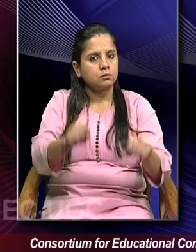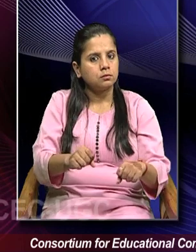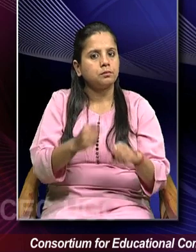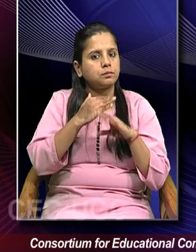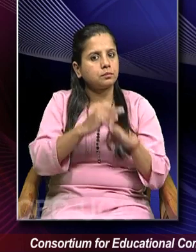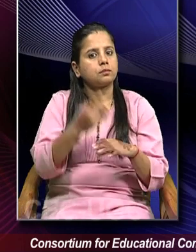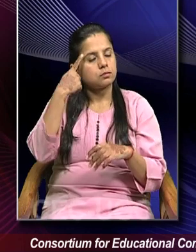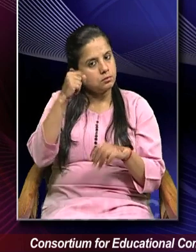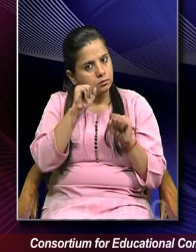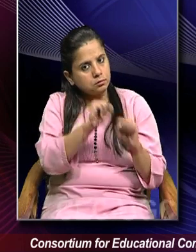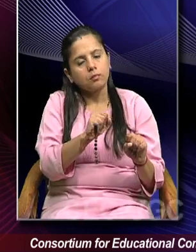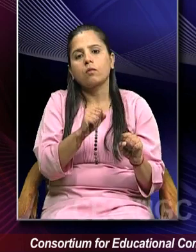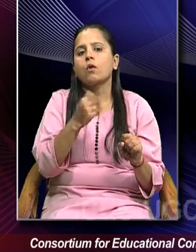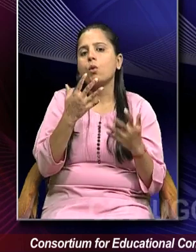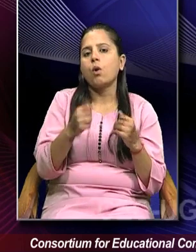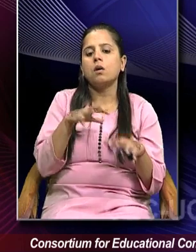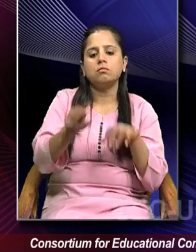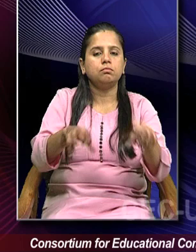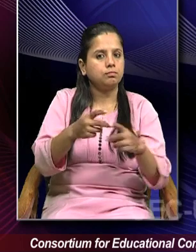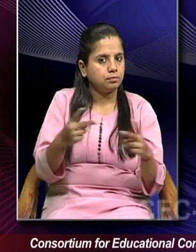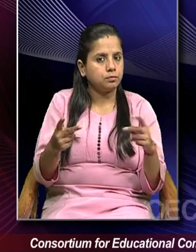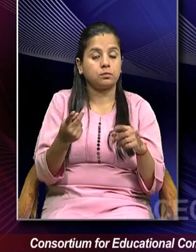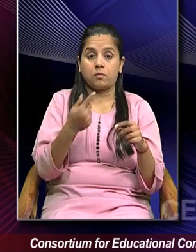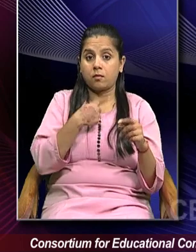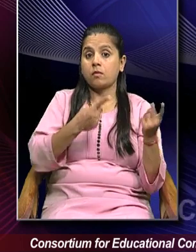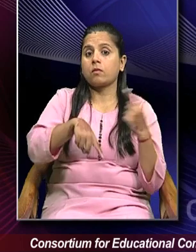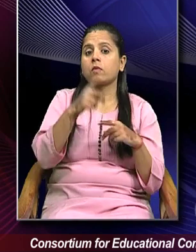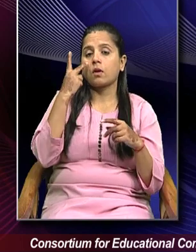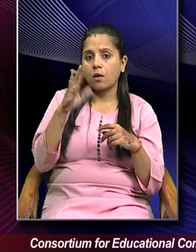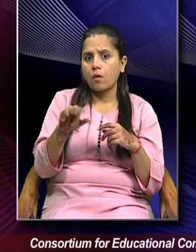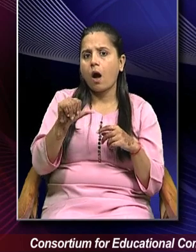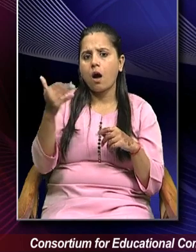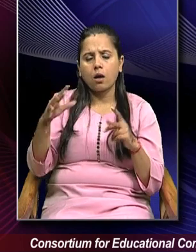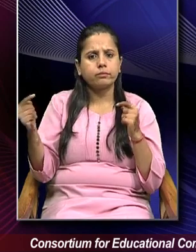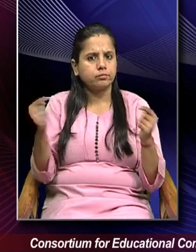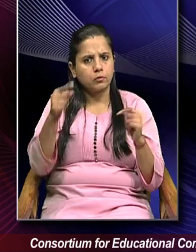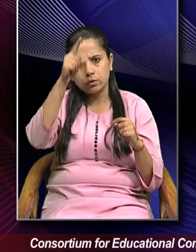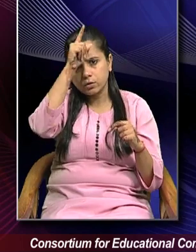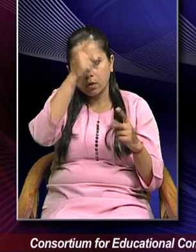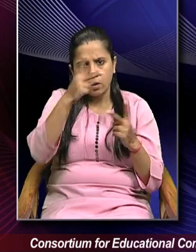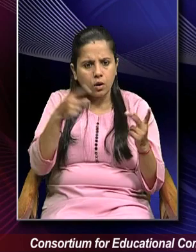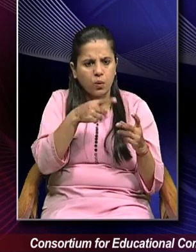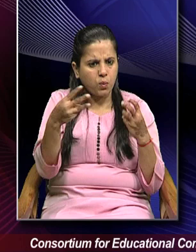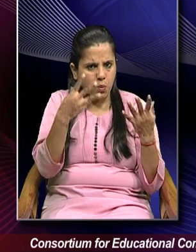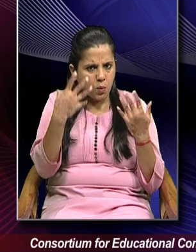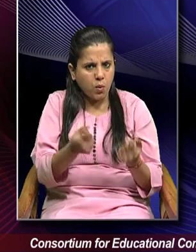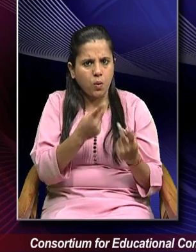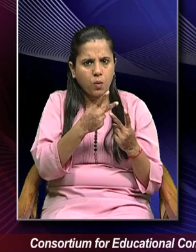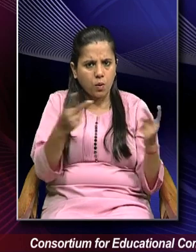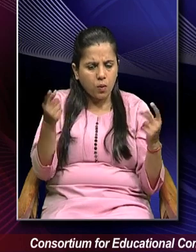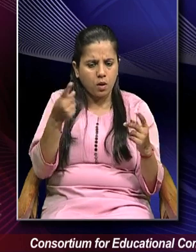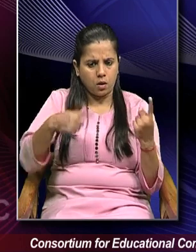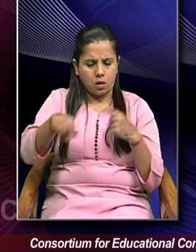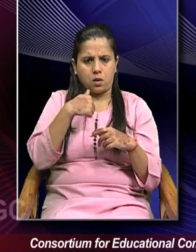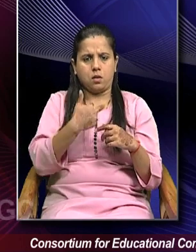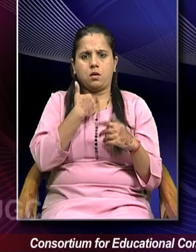for themselves. And we also see that others, they have argued that Germany sought war because she felt encircled